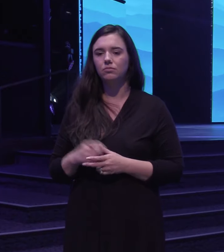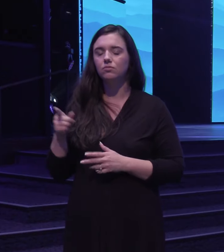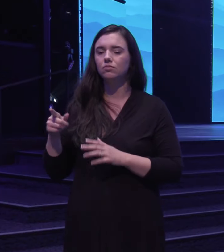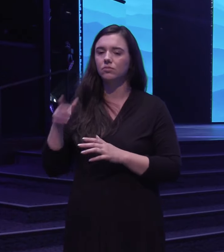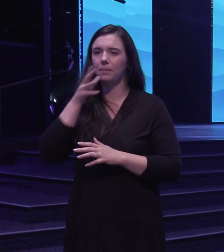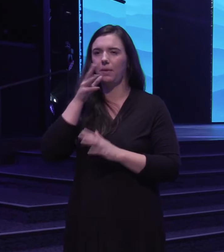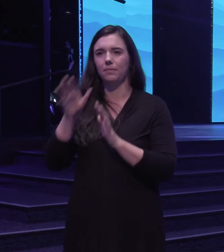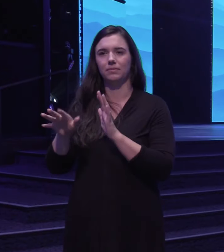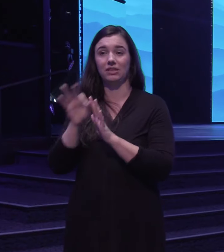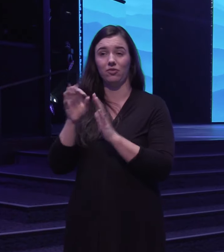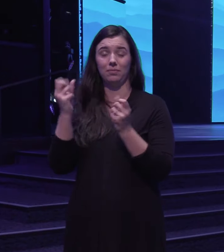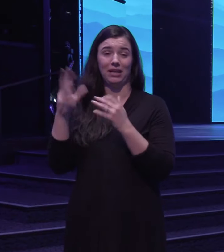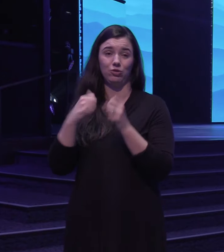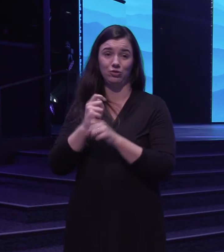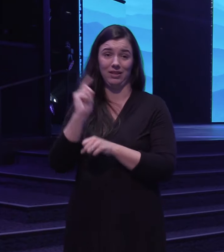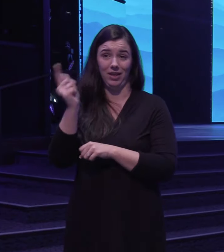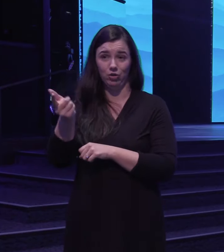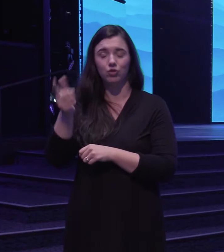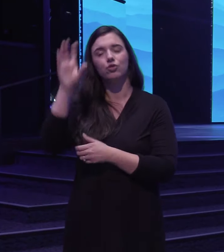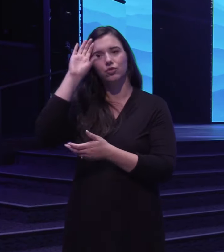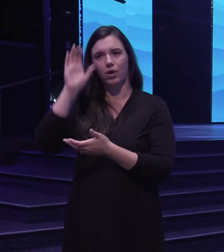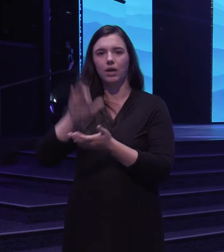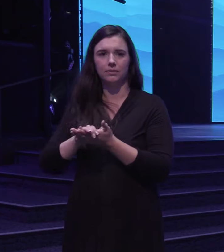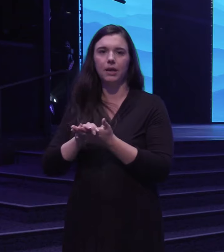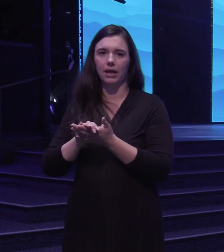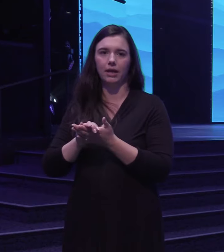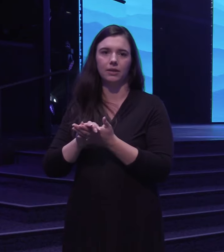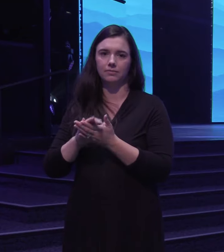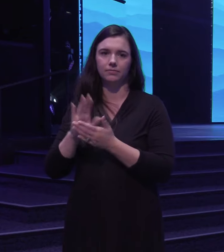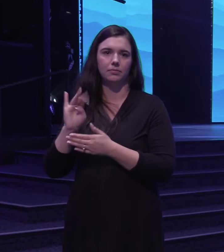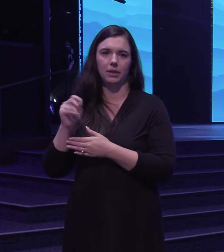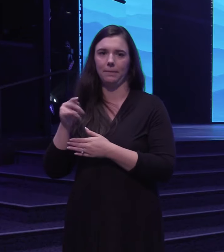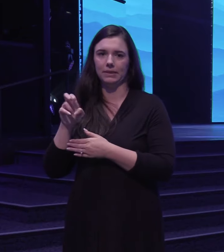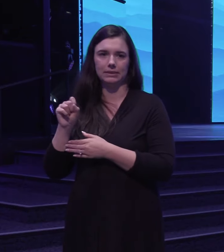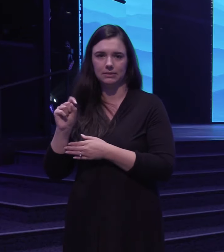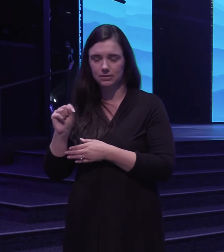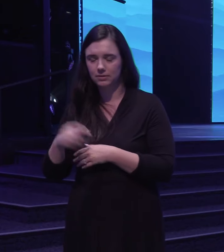discovered years later that her husband was a bigamist.